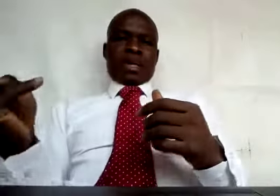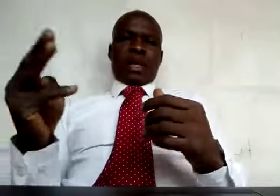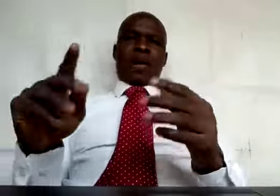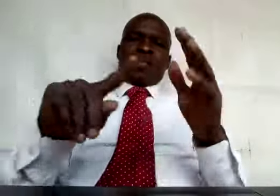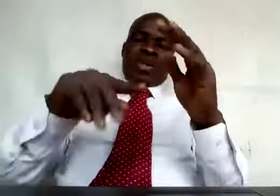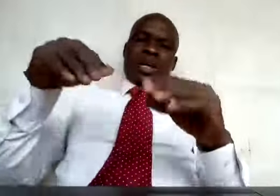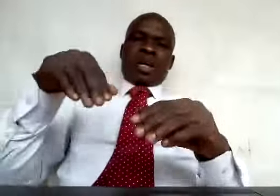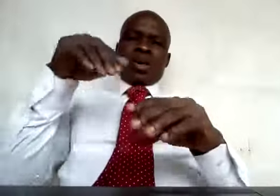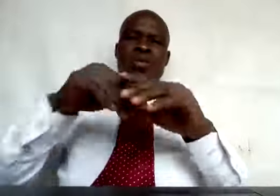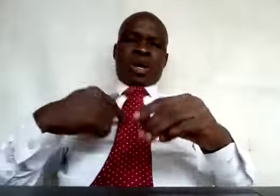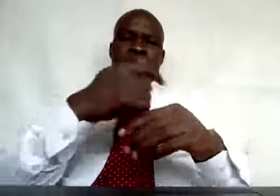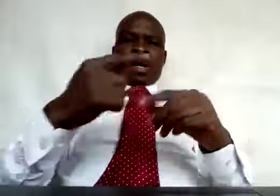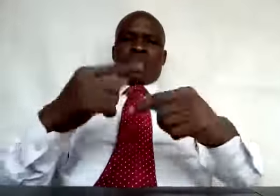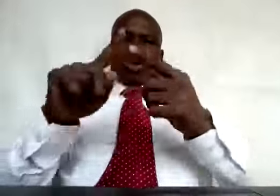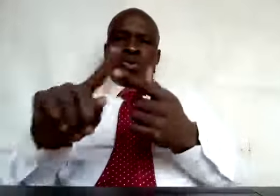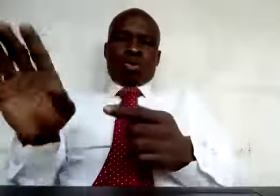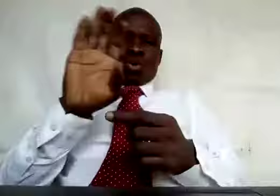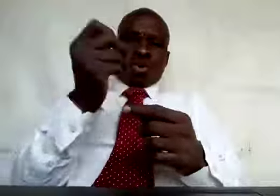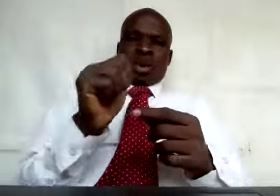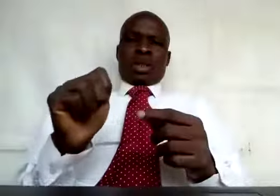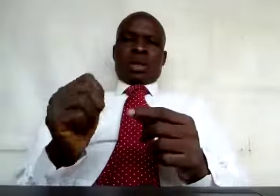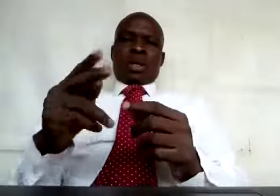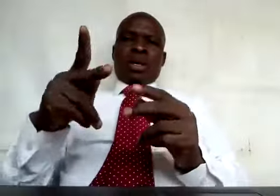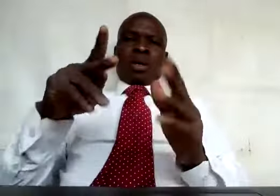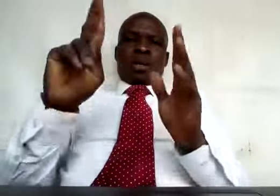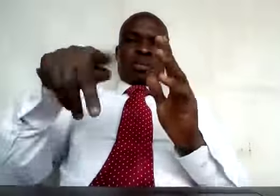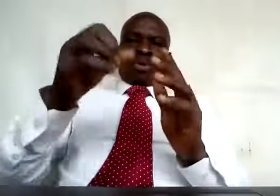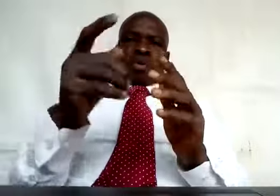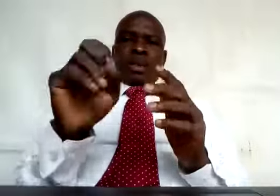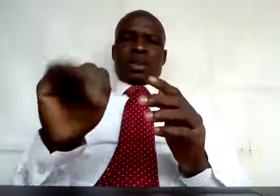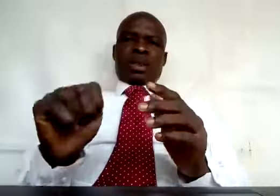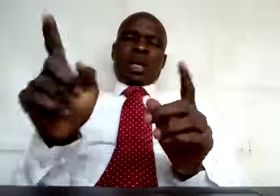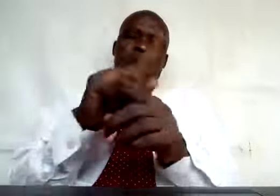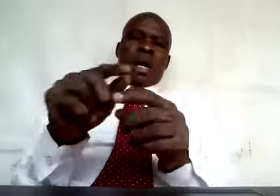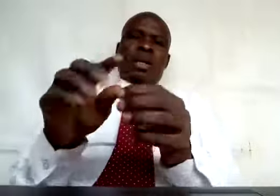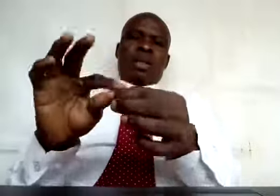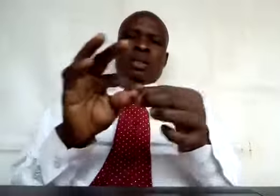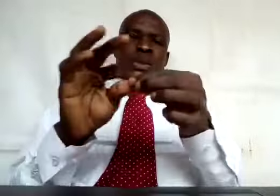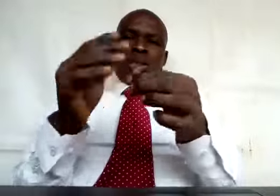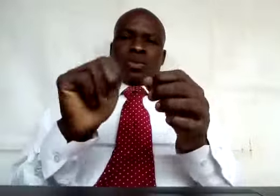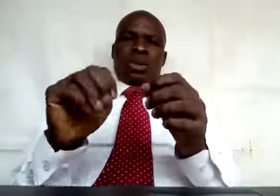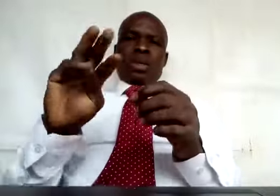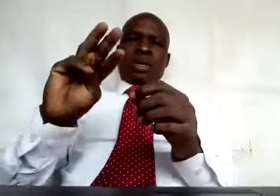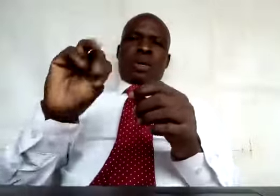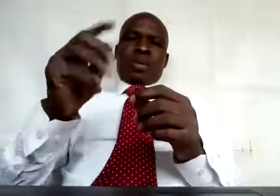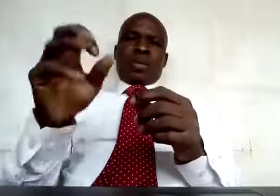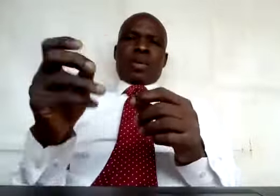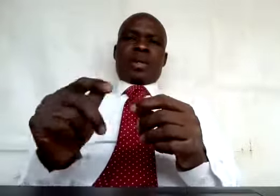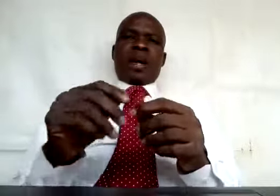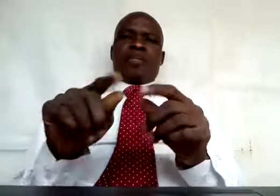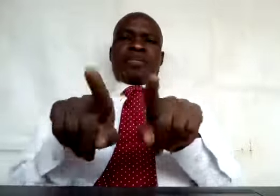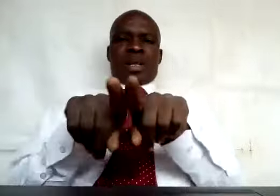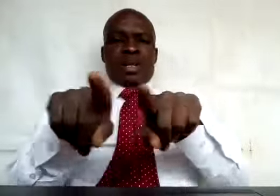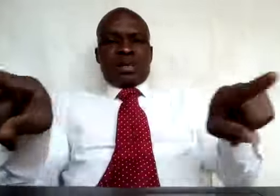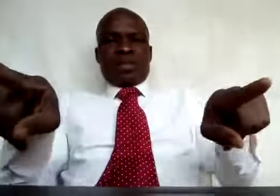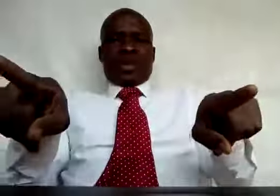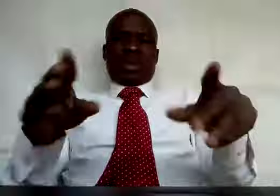particular property and relate it to both metals and non-metals. Differences between metals